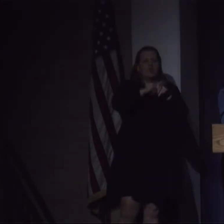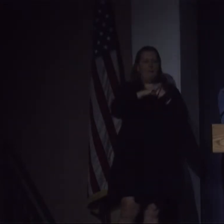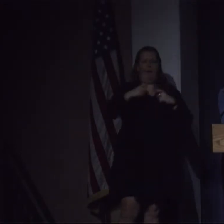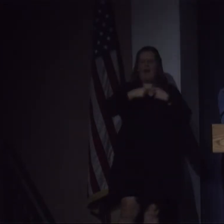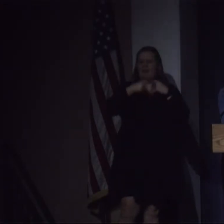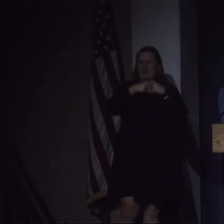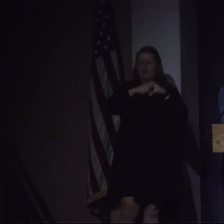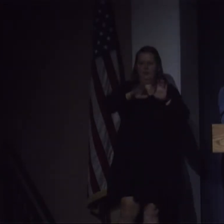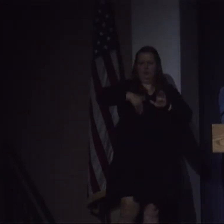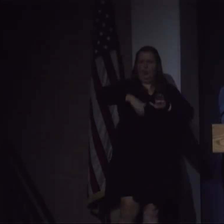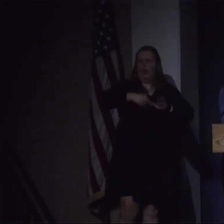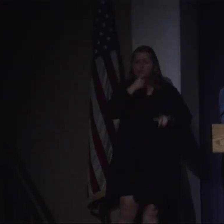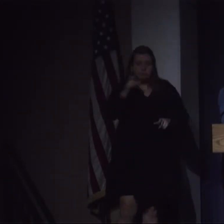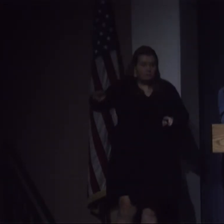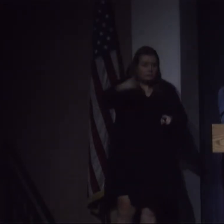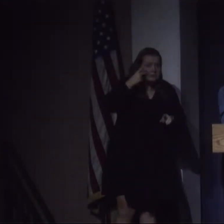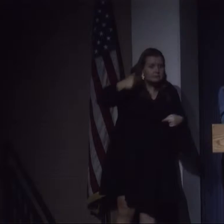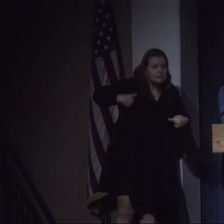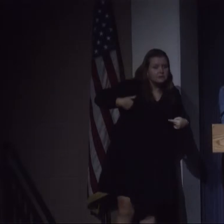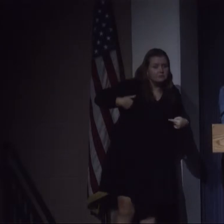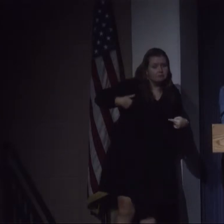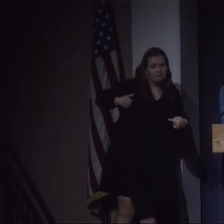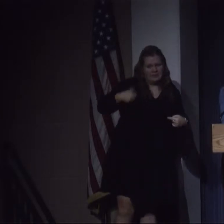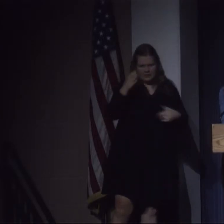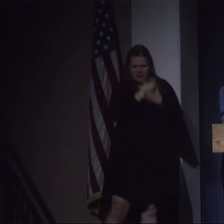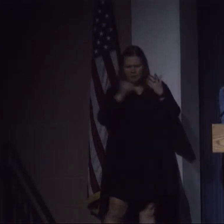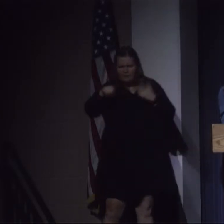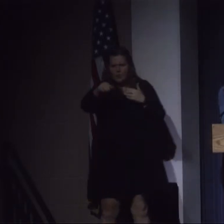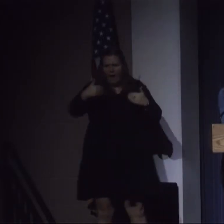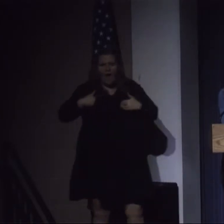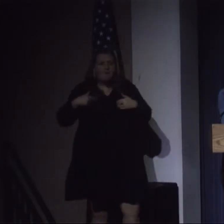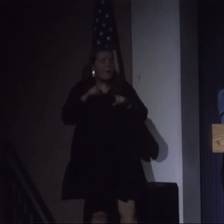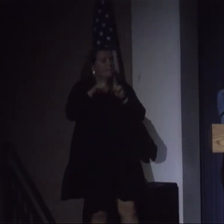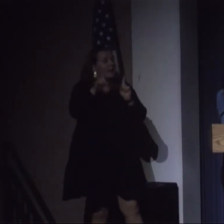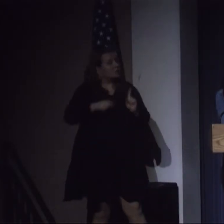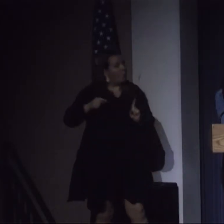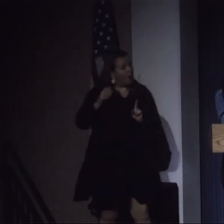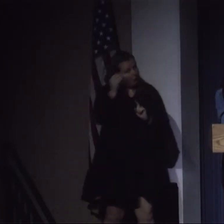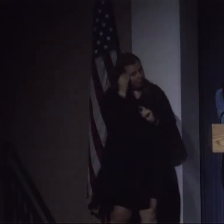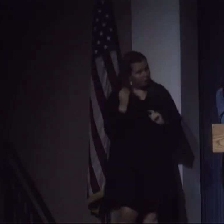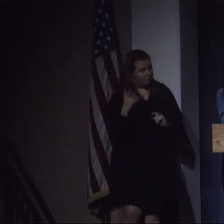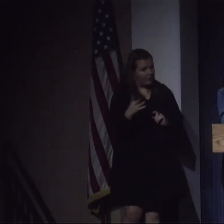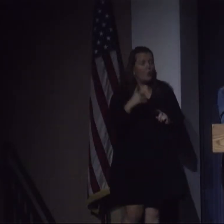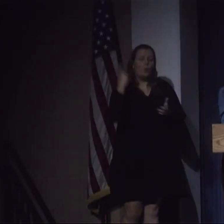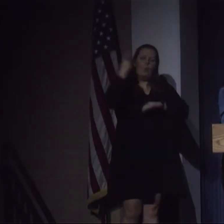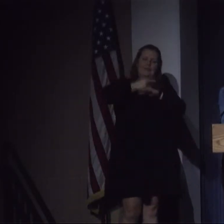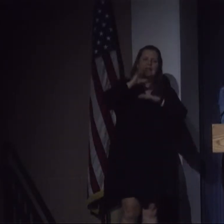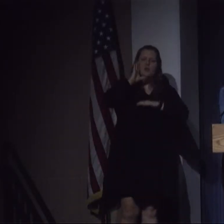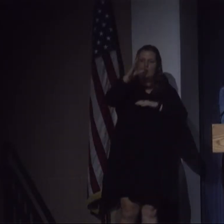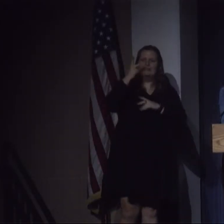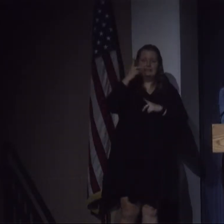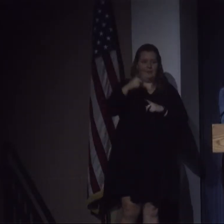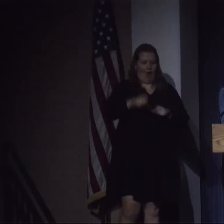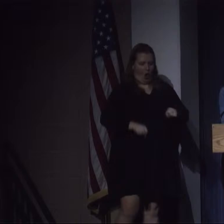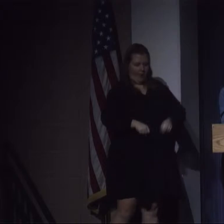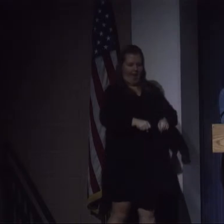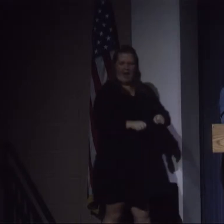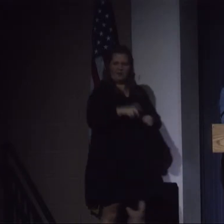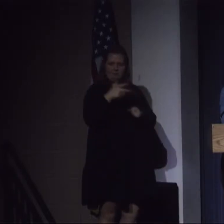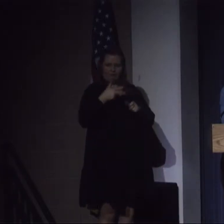scooter? No. Some of you guys have, and I just want to point out that one day you're going to see me on what Danica was just